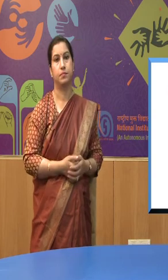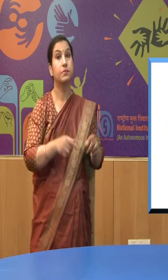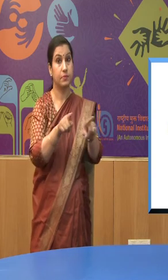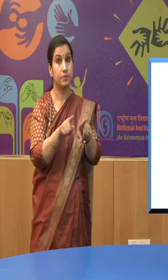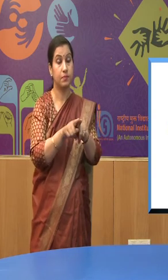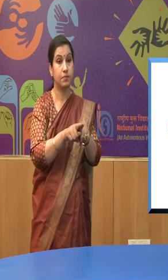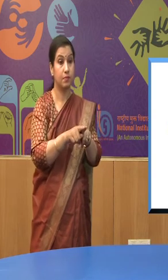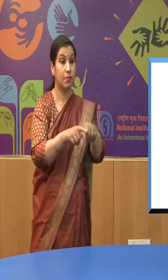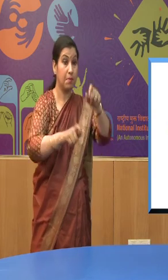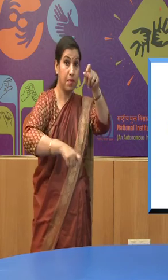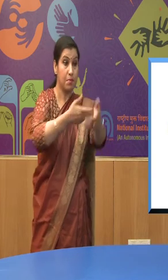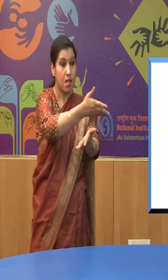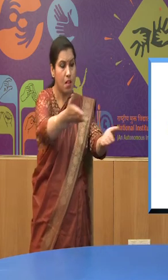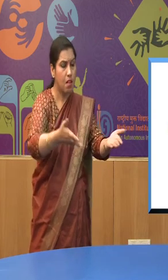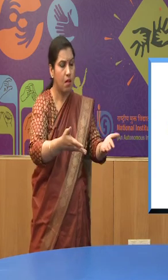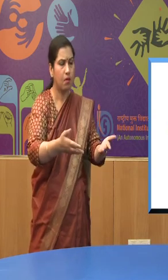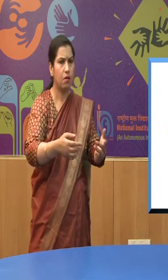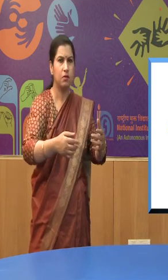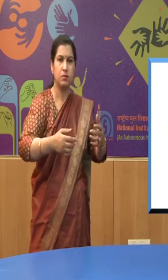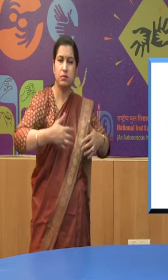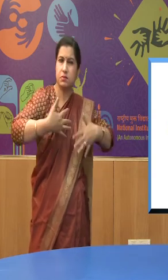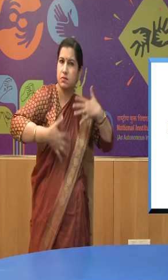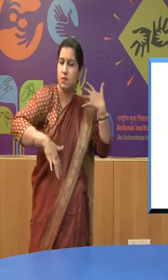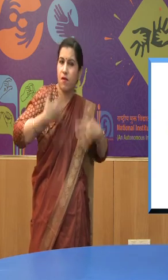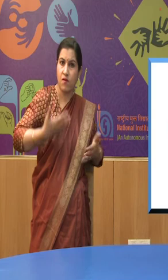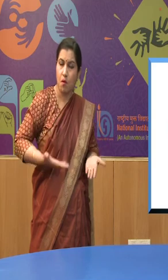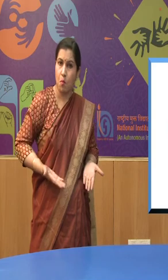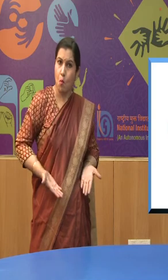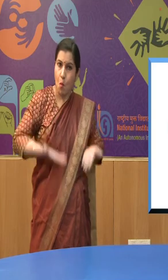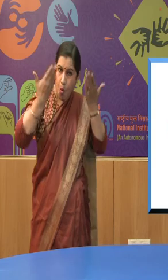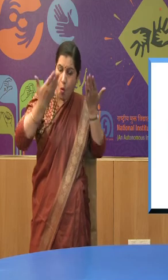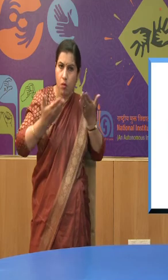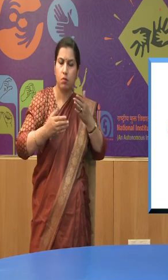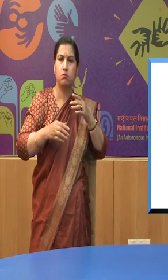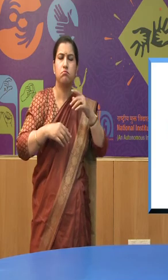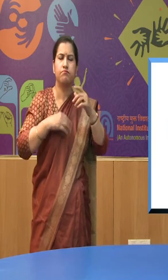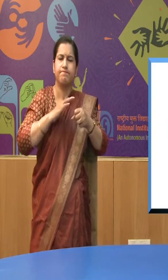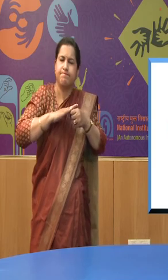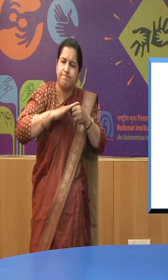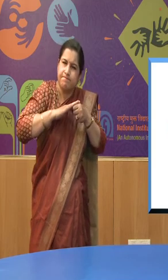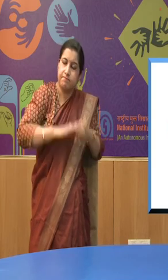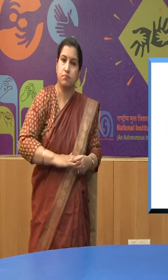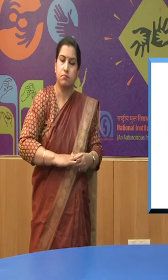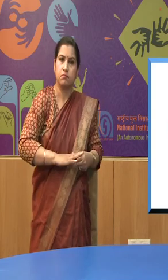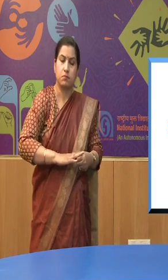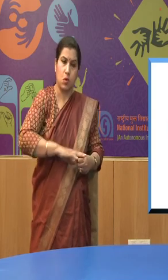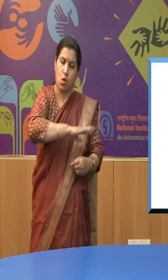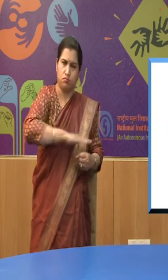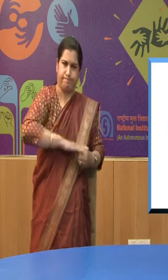And finally, the people opposed this, and the Renaissance and Reformation